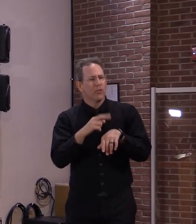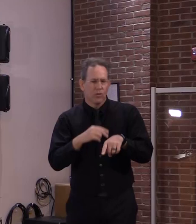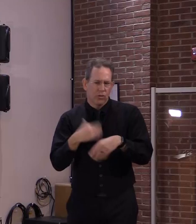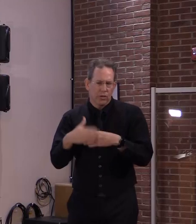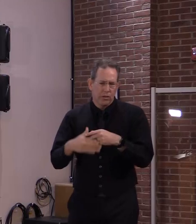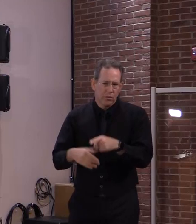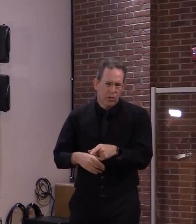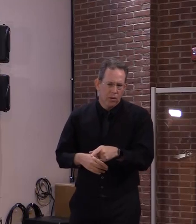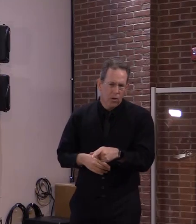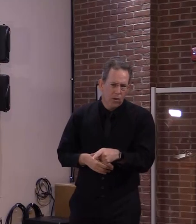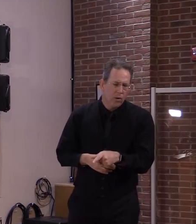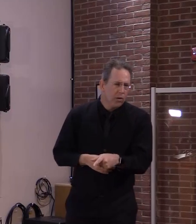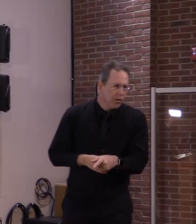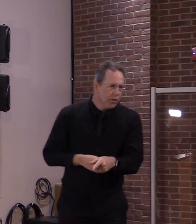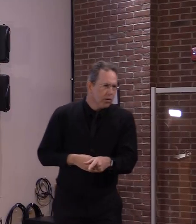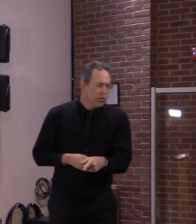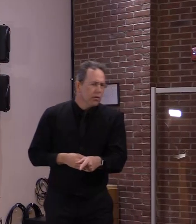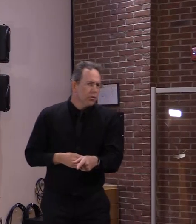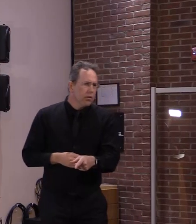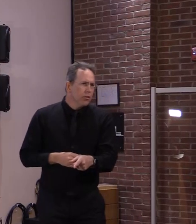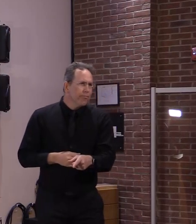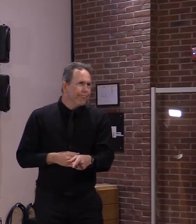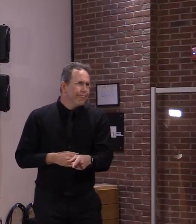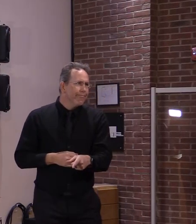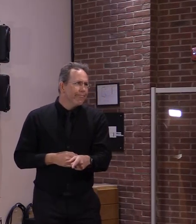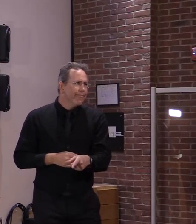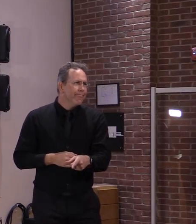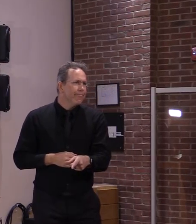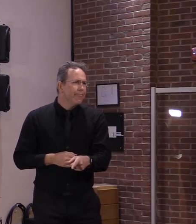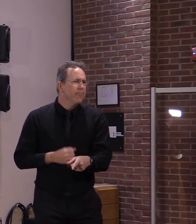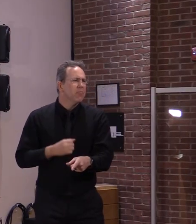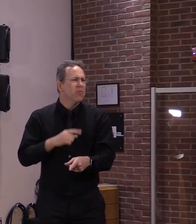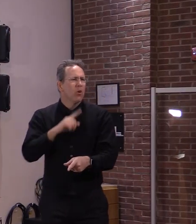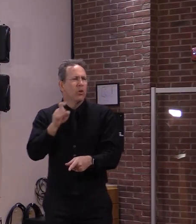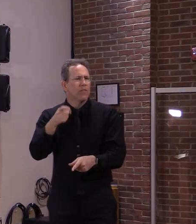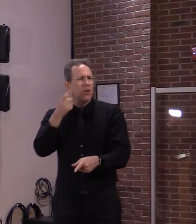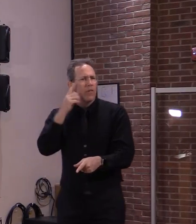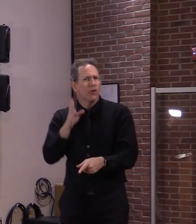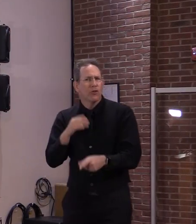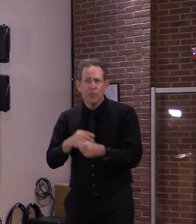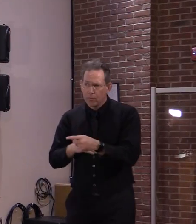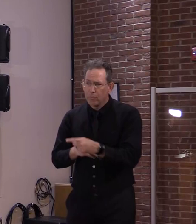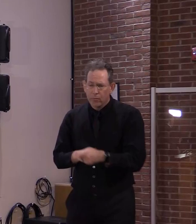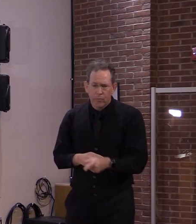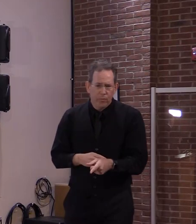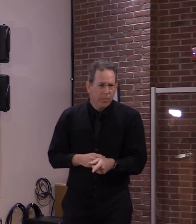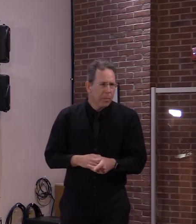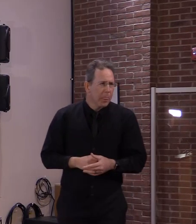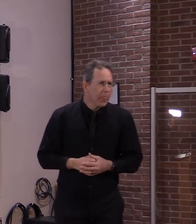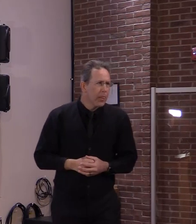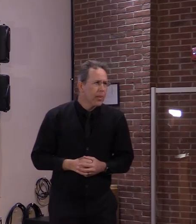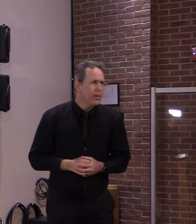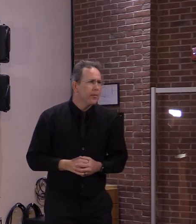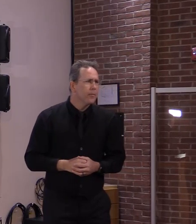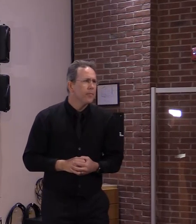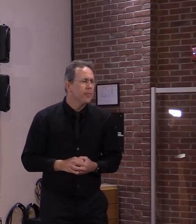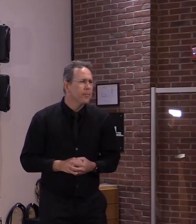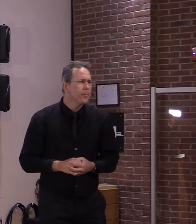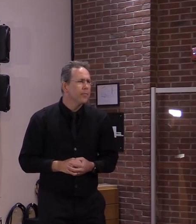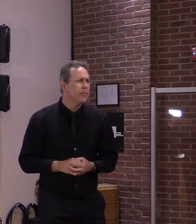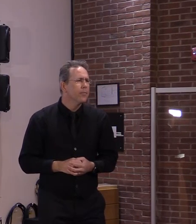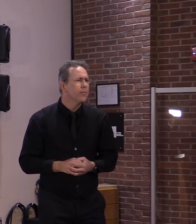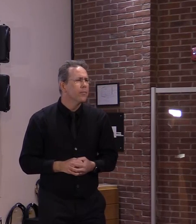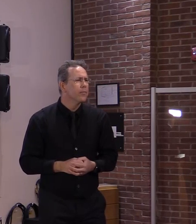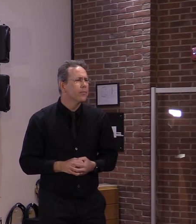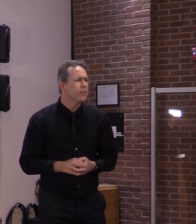Thank you. Governor, we continue to get a lot of questions, emails about the legislature failure